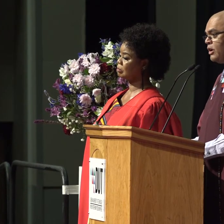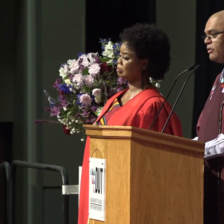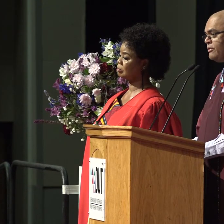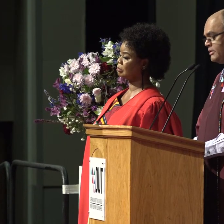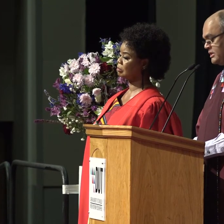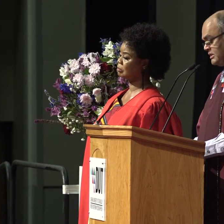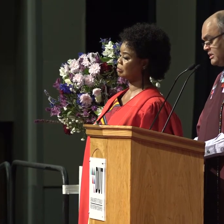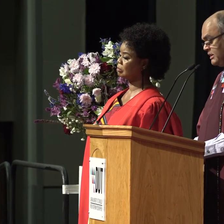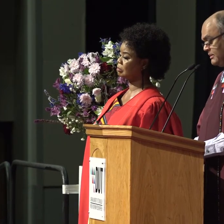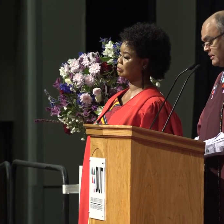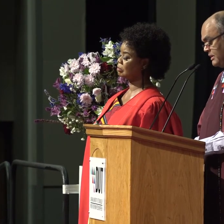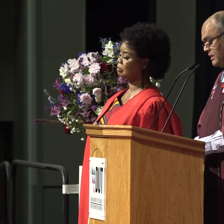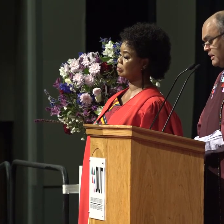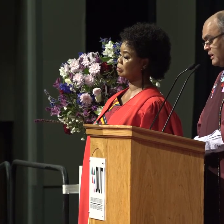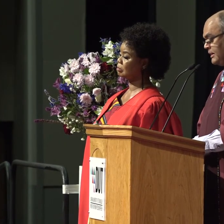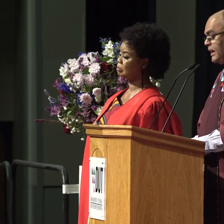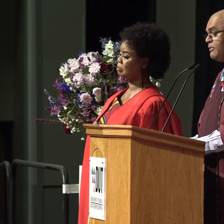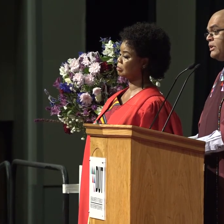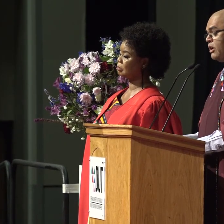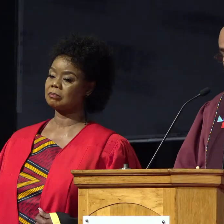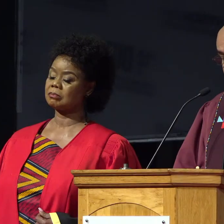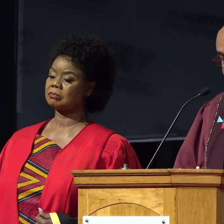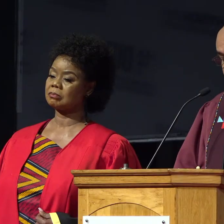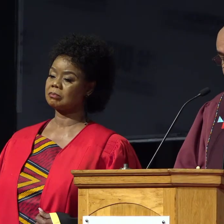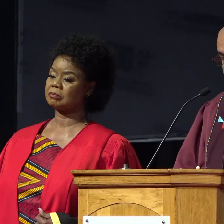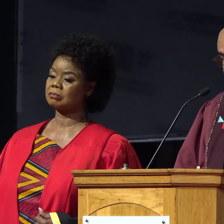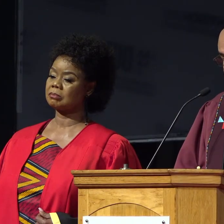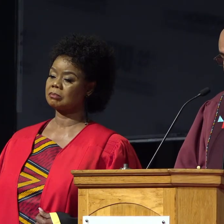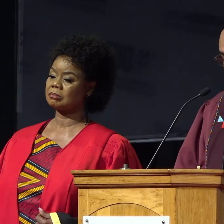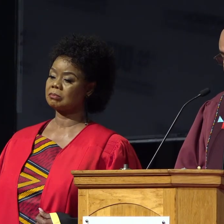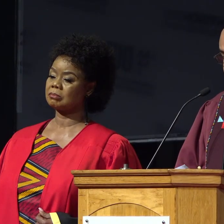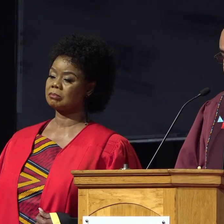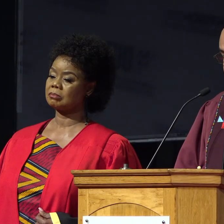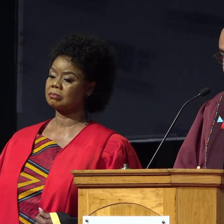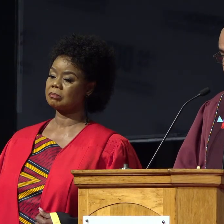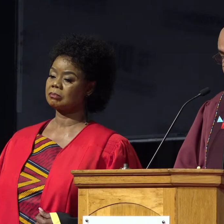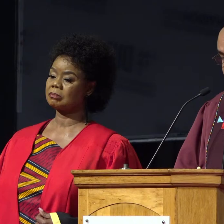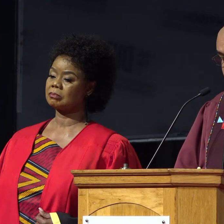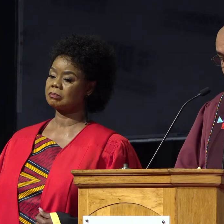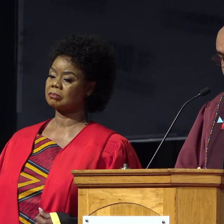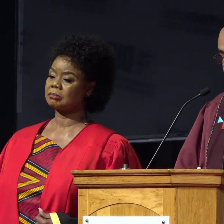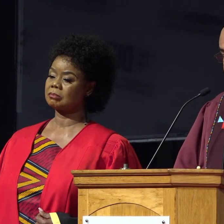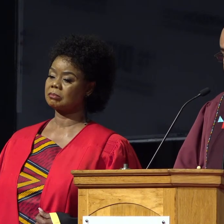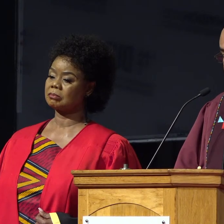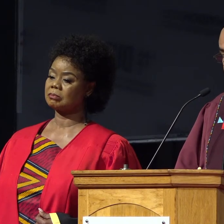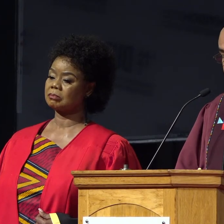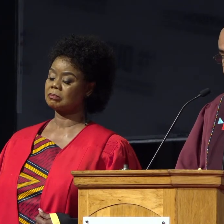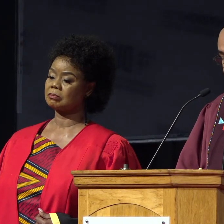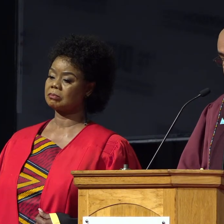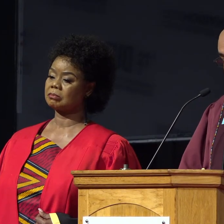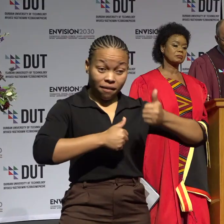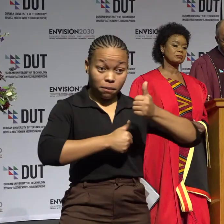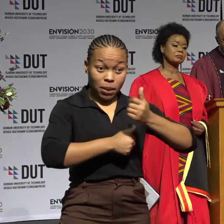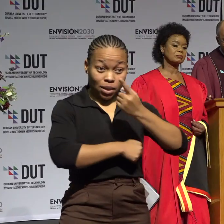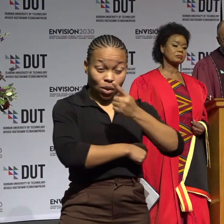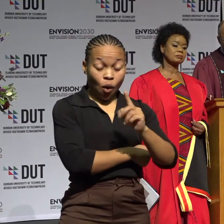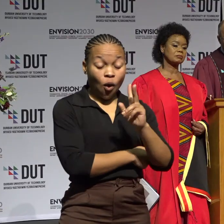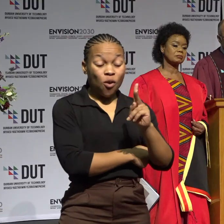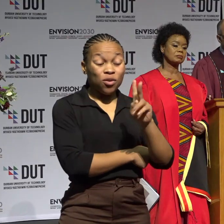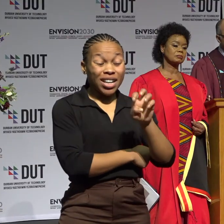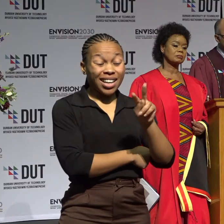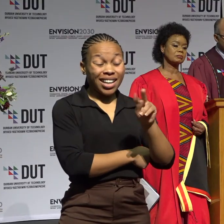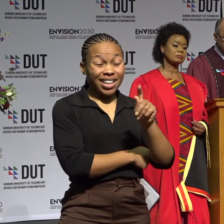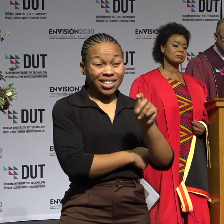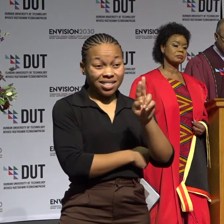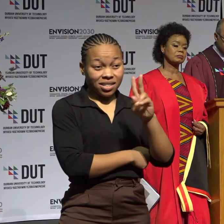mayor of the city. The governor of Kentucky gave Tembi the highest honor that the state of Kentucky in the USA